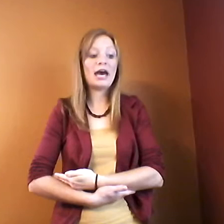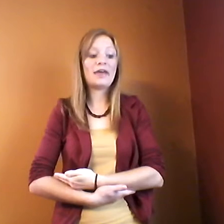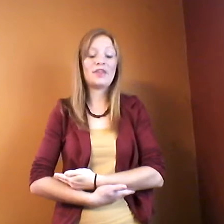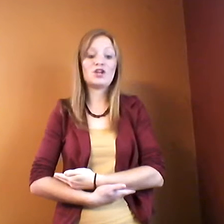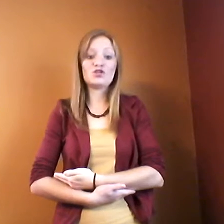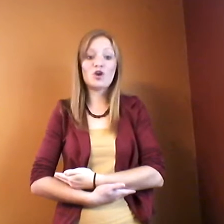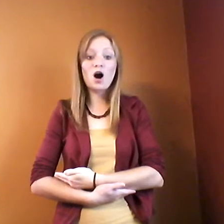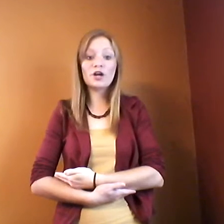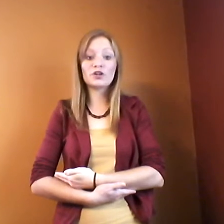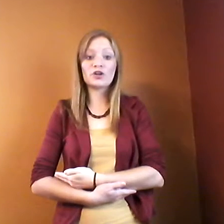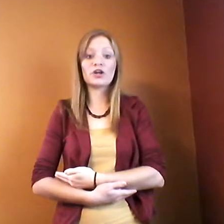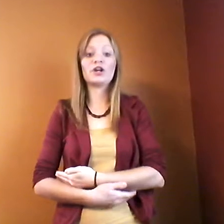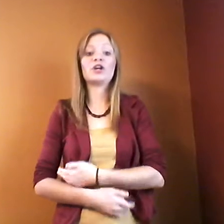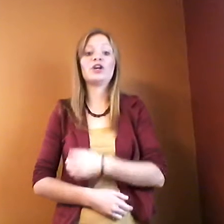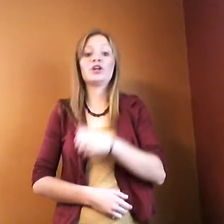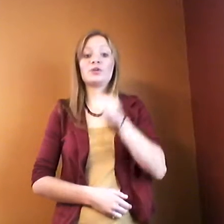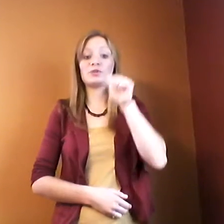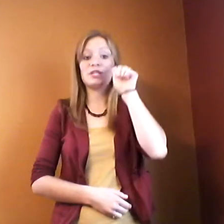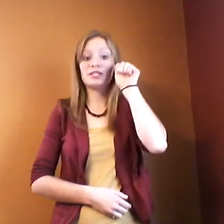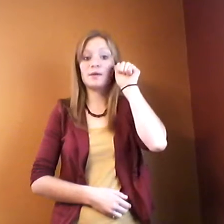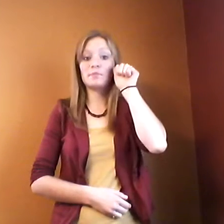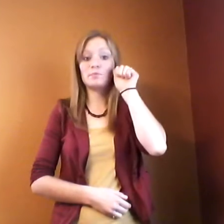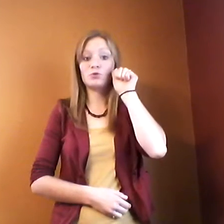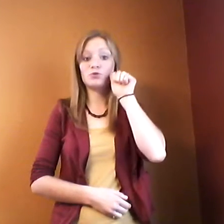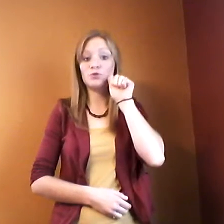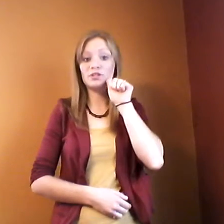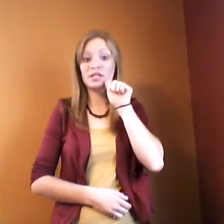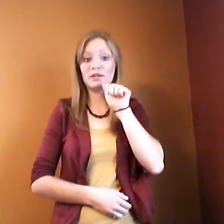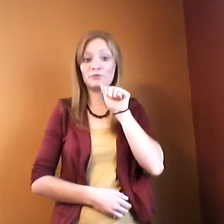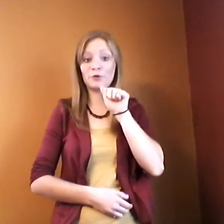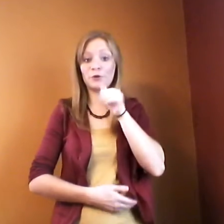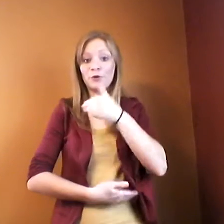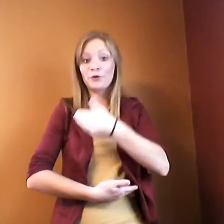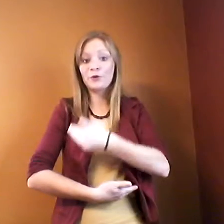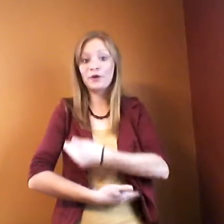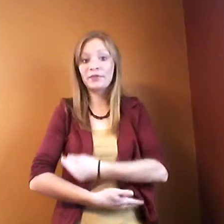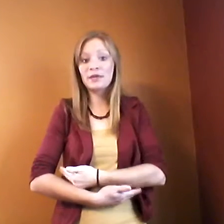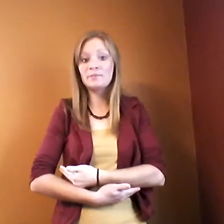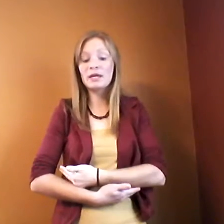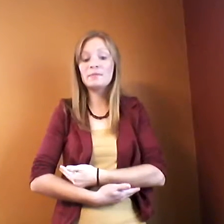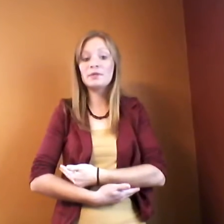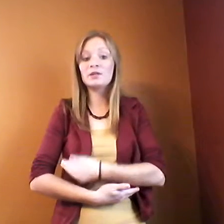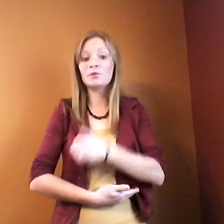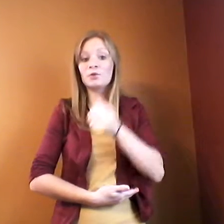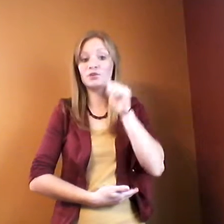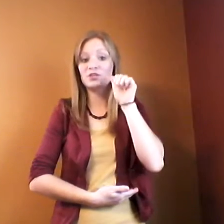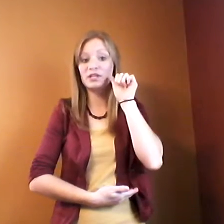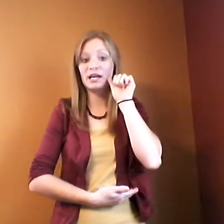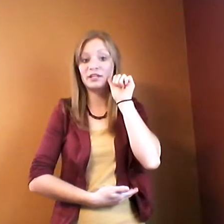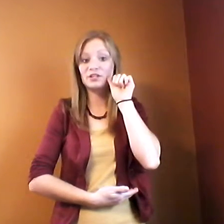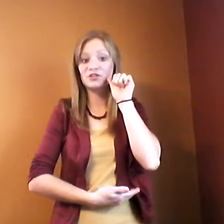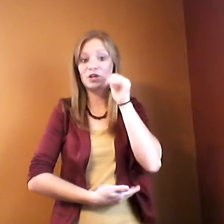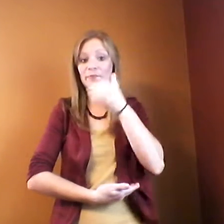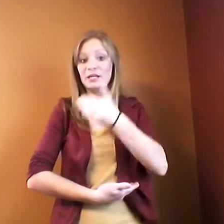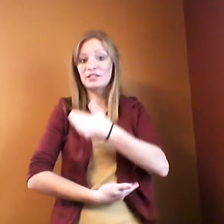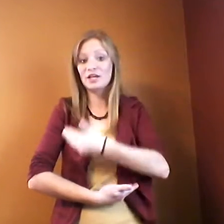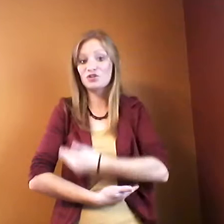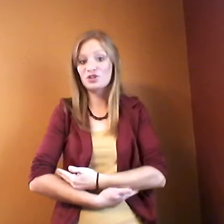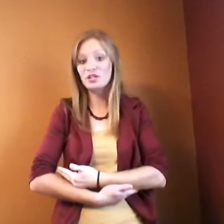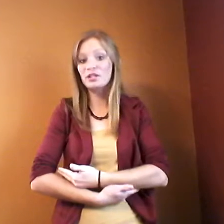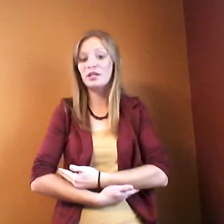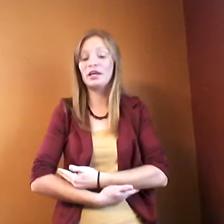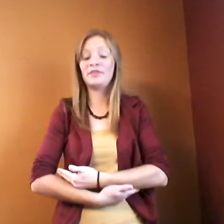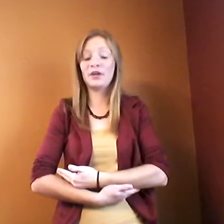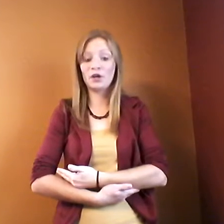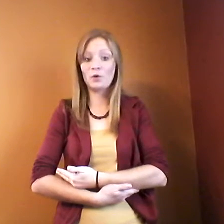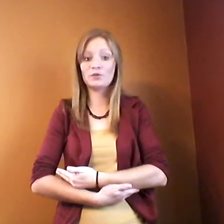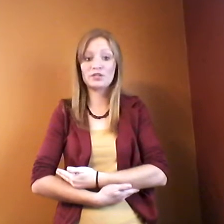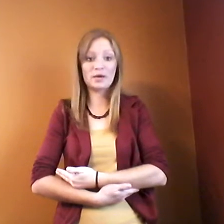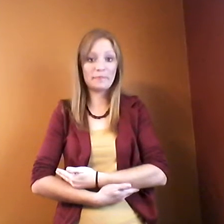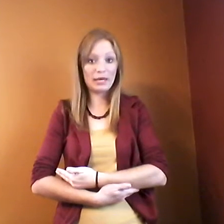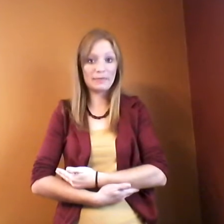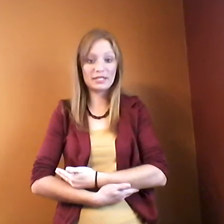then daughter, you'll see some people do the sign for girl and then baby, or just kind of start by touching and then go into that baby